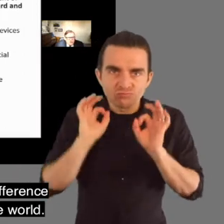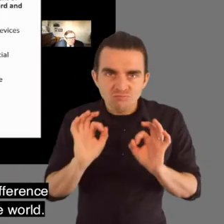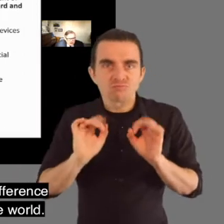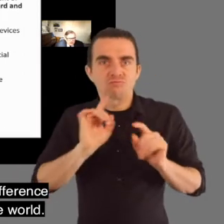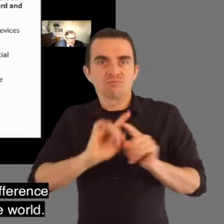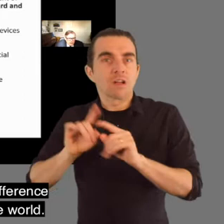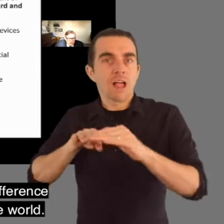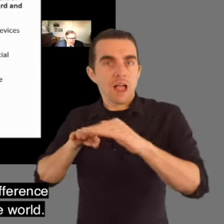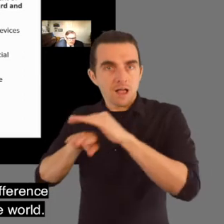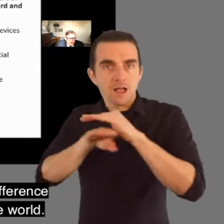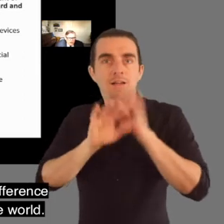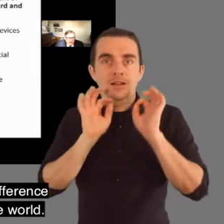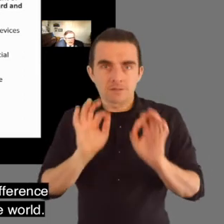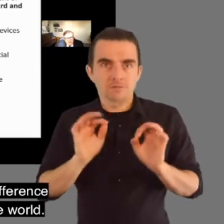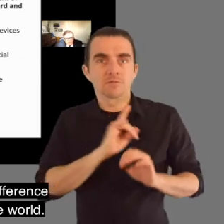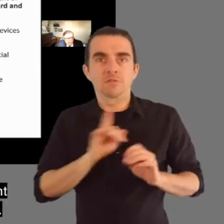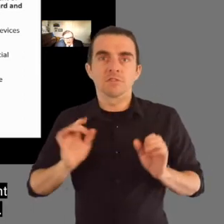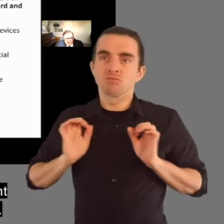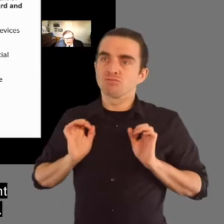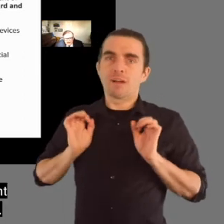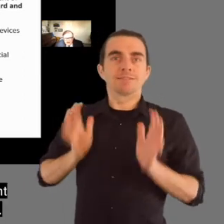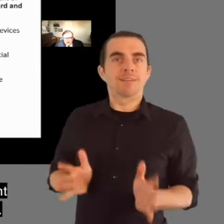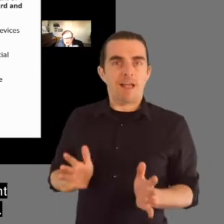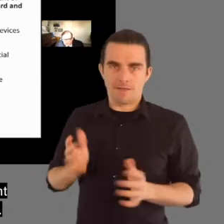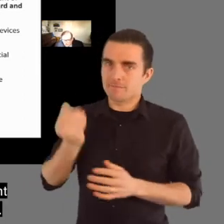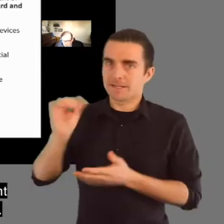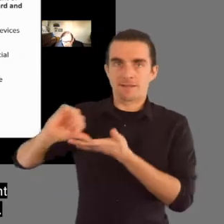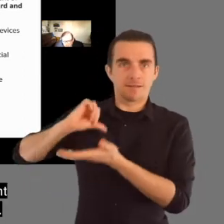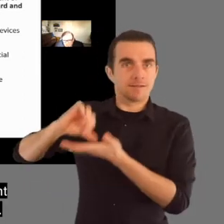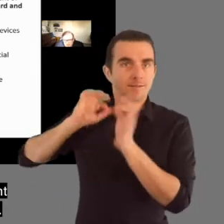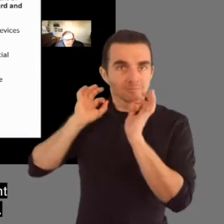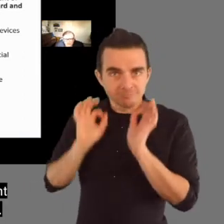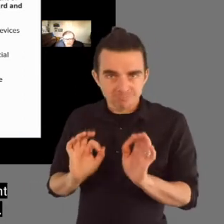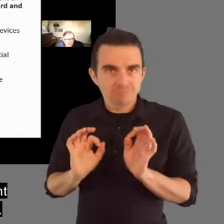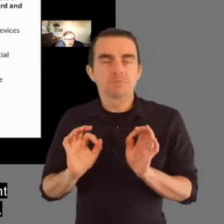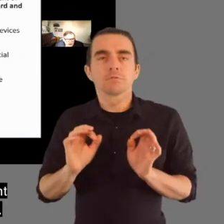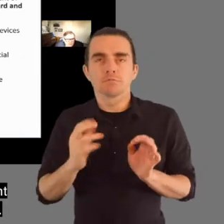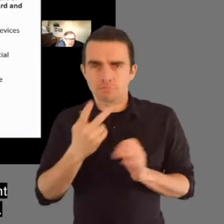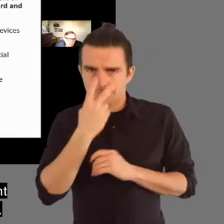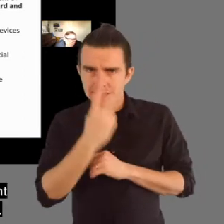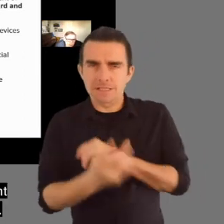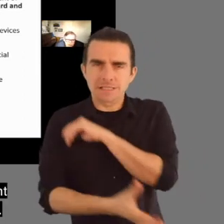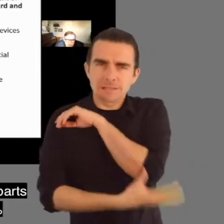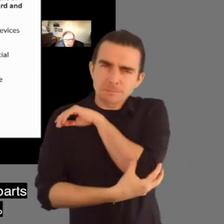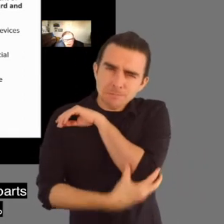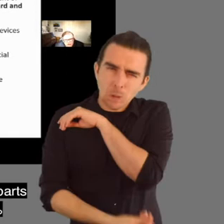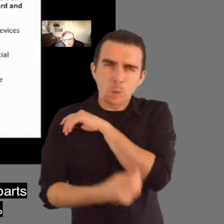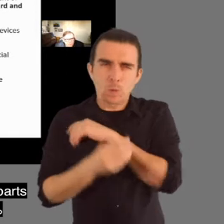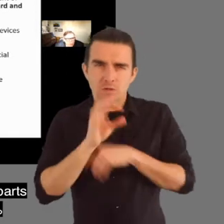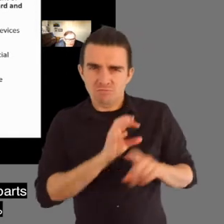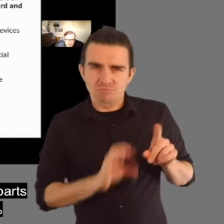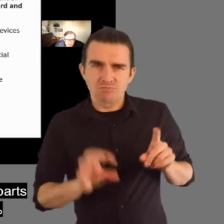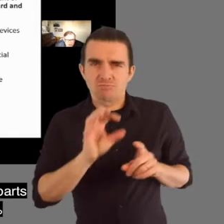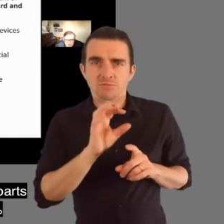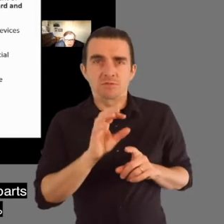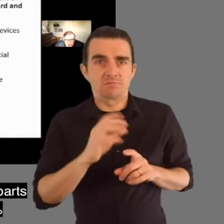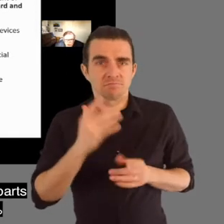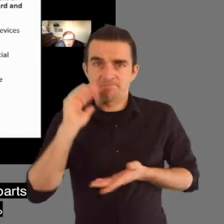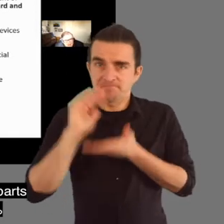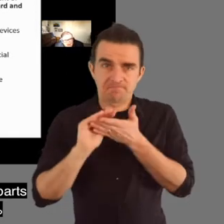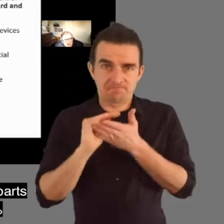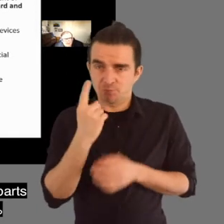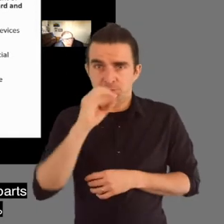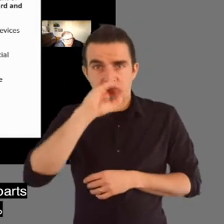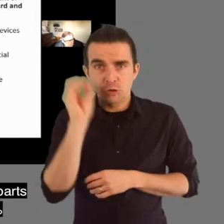to many millions of people in the world. Equal access to retirement benefits and programs. In most parts of the poorest parts of the